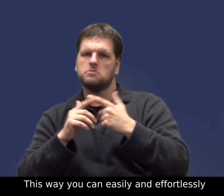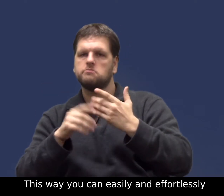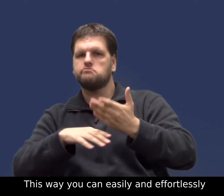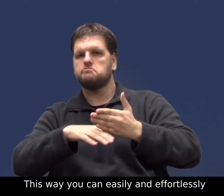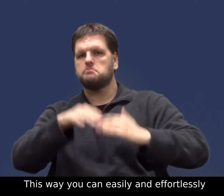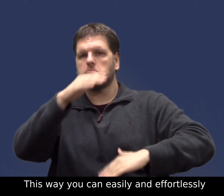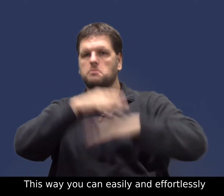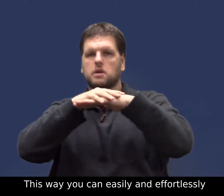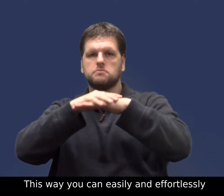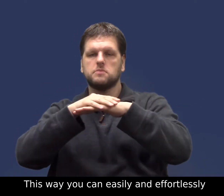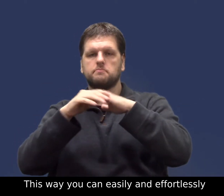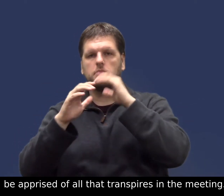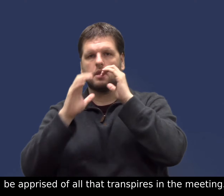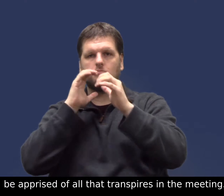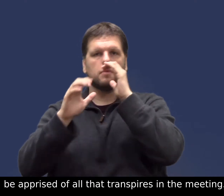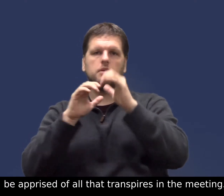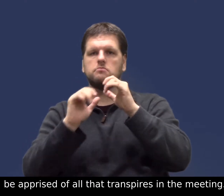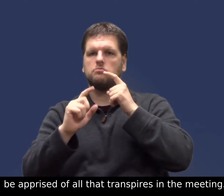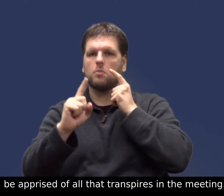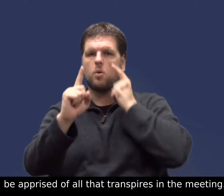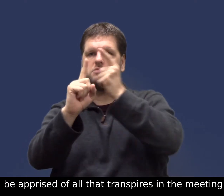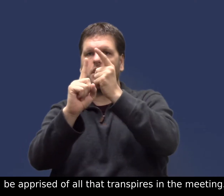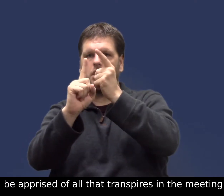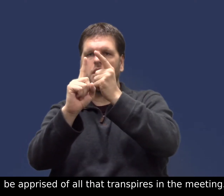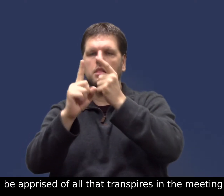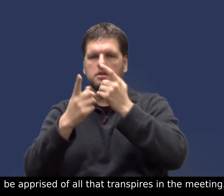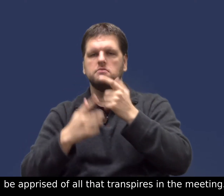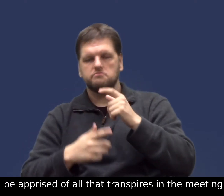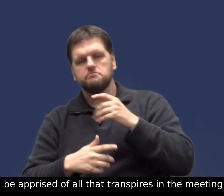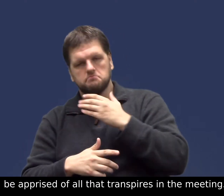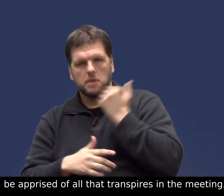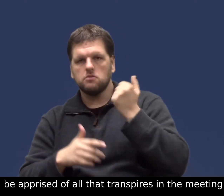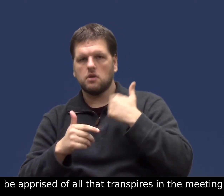and effortlessly be apprised of all that transpires in the meeting.